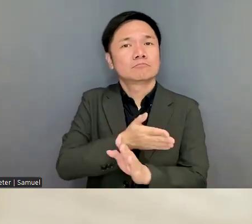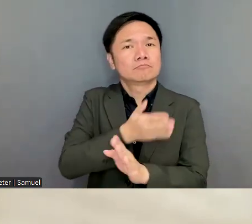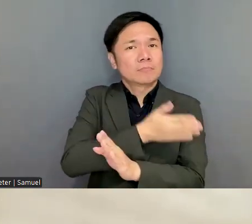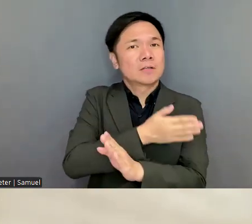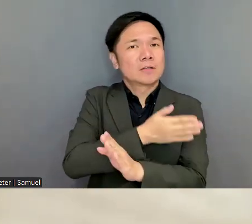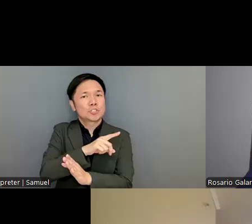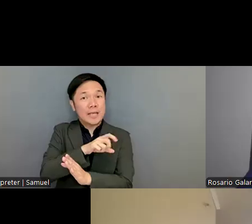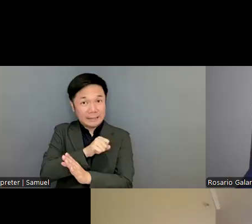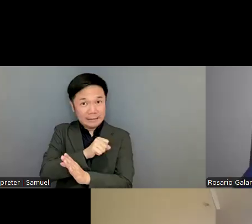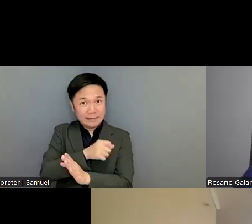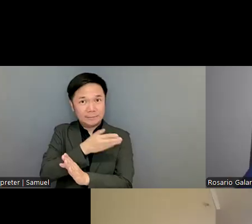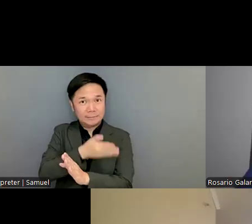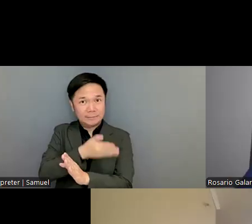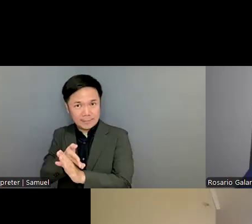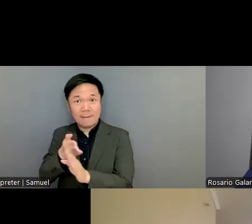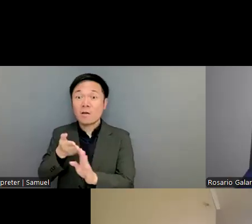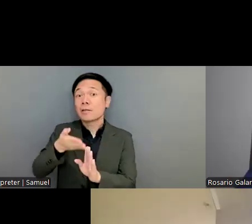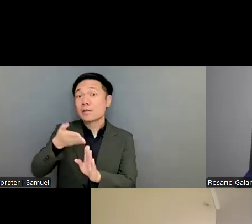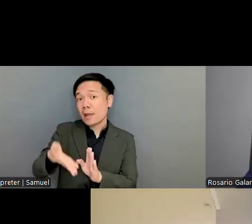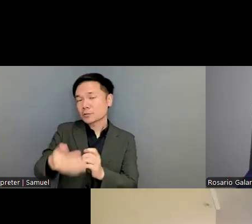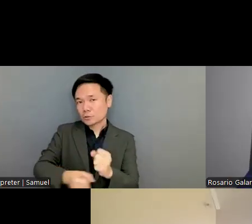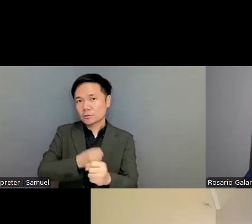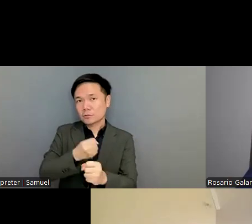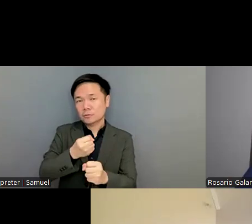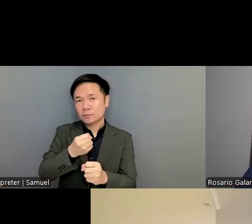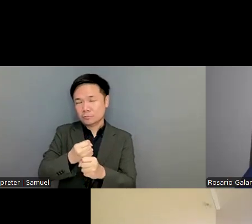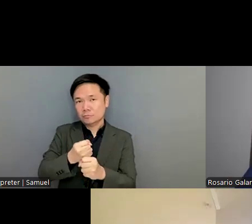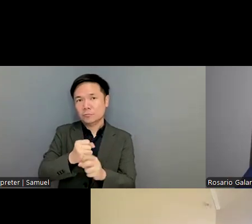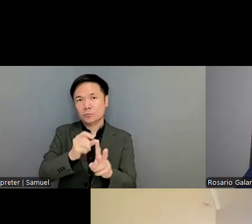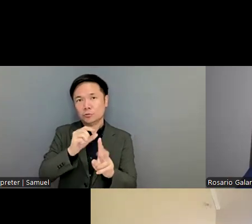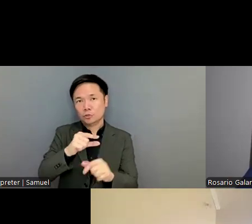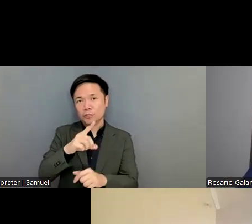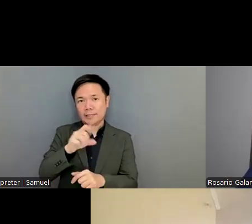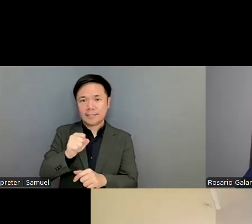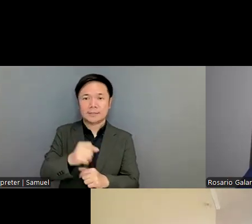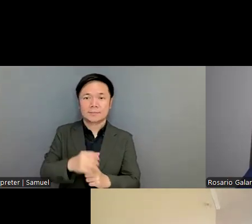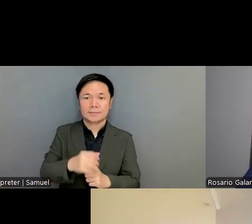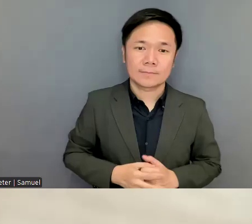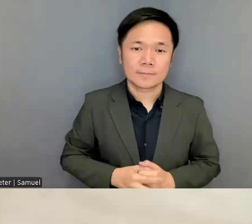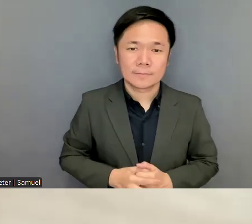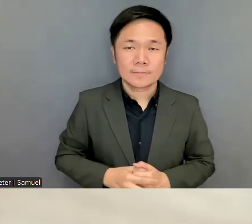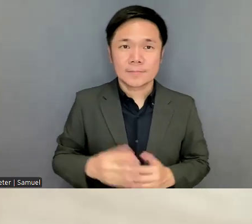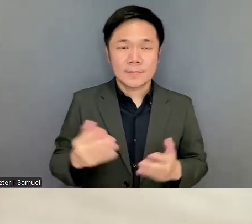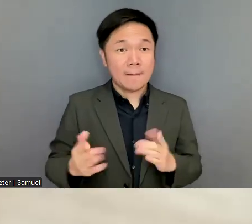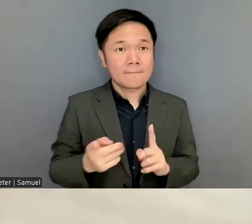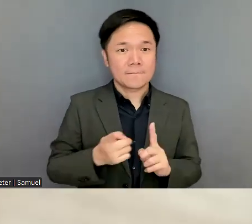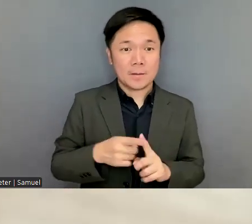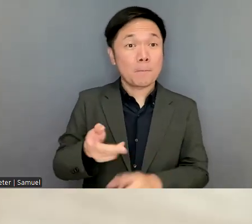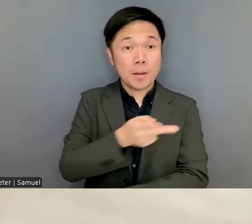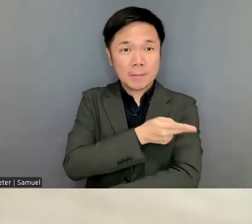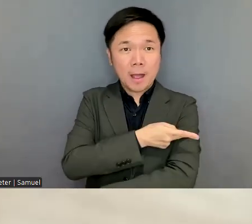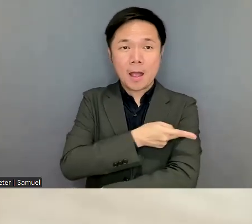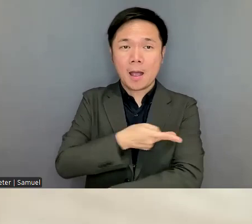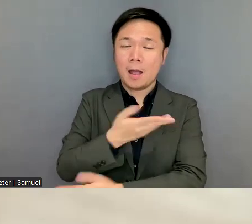also in this GDS. Well, I would like to introduce first Pratima